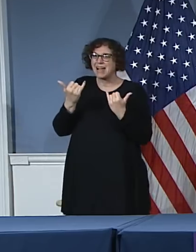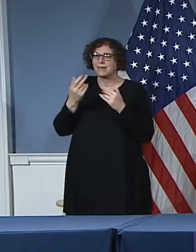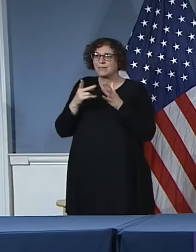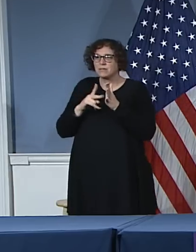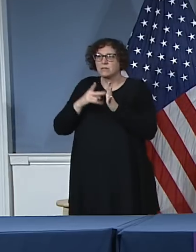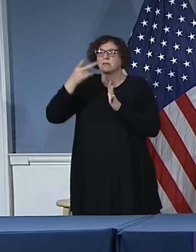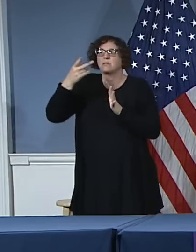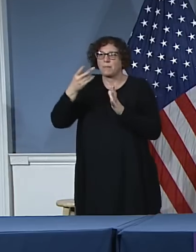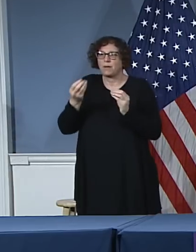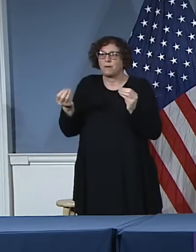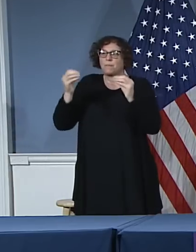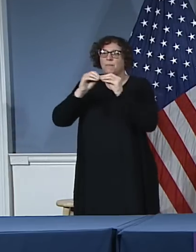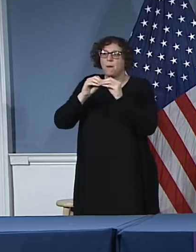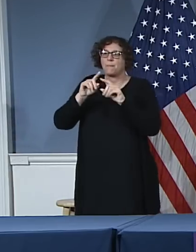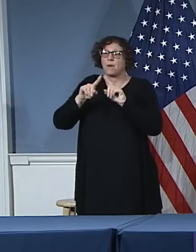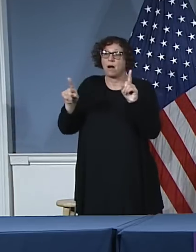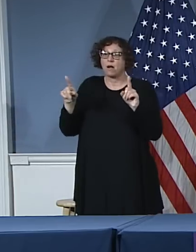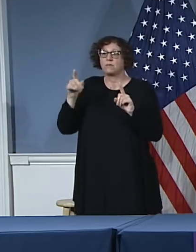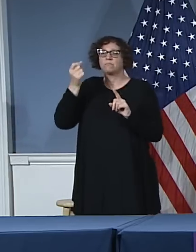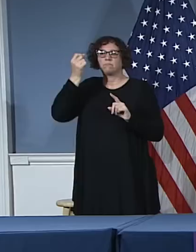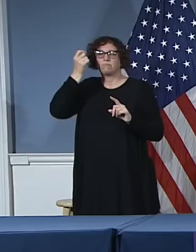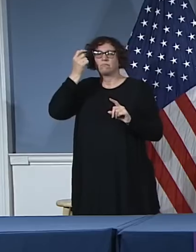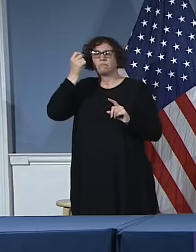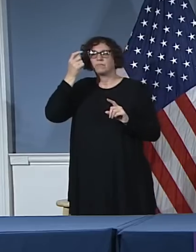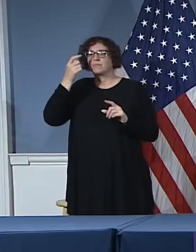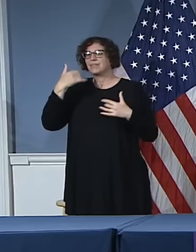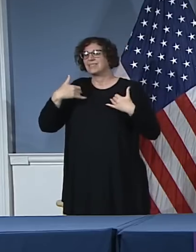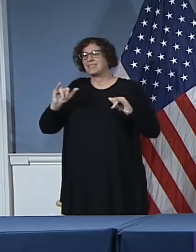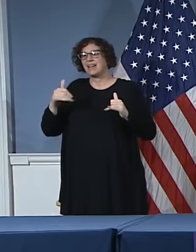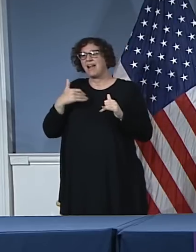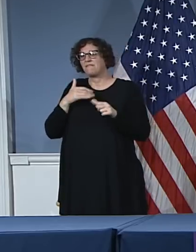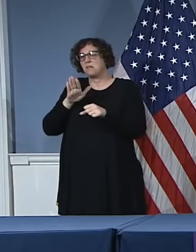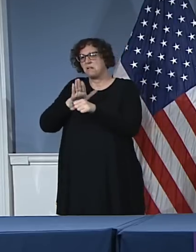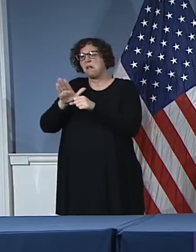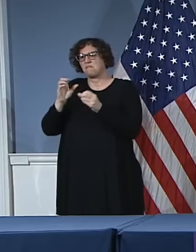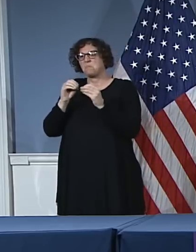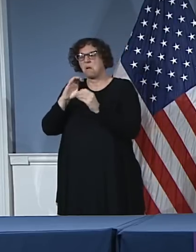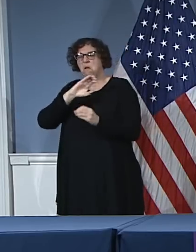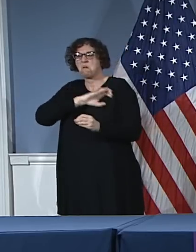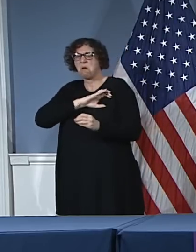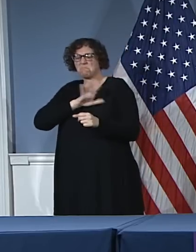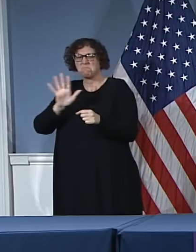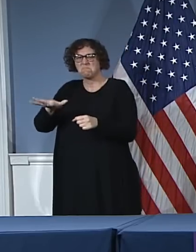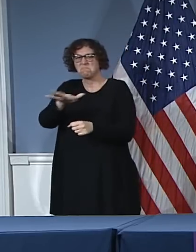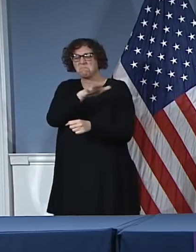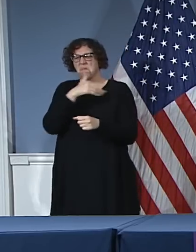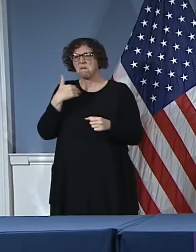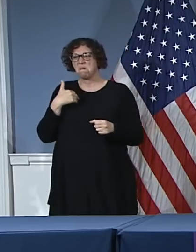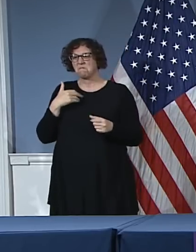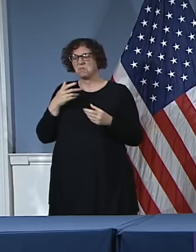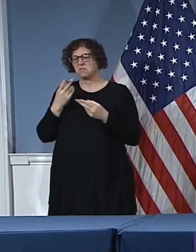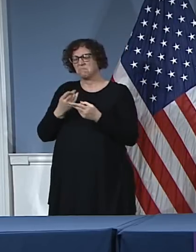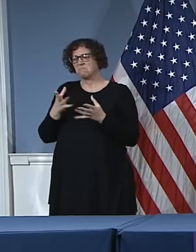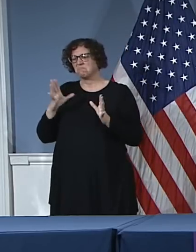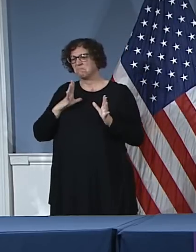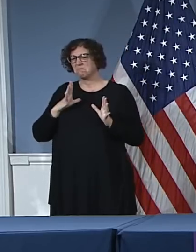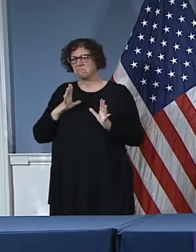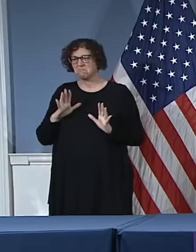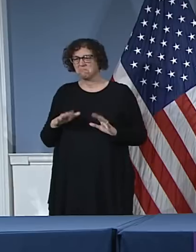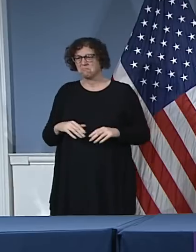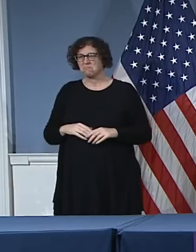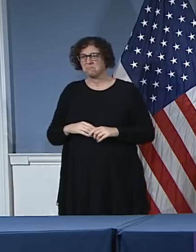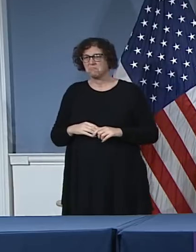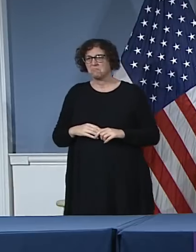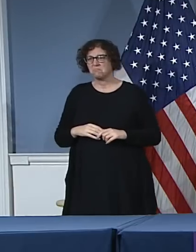of resources, but we plan for it literally every day. If I told you how many phone conferences I had in the last